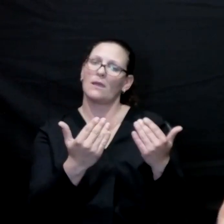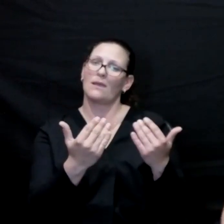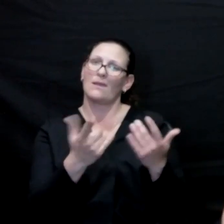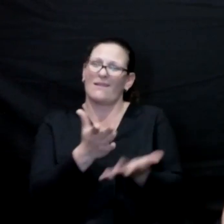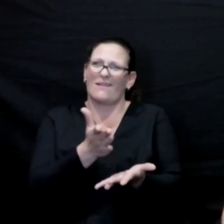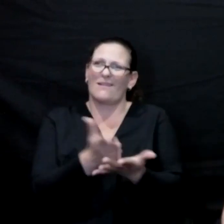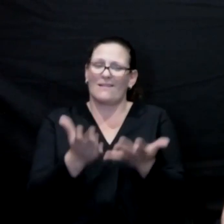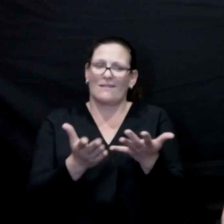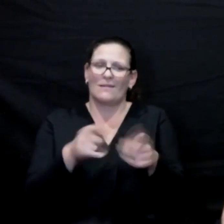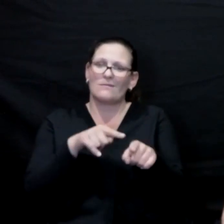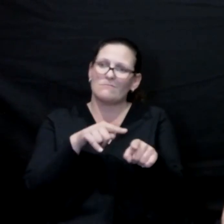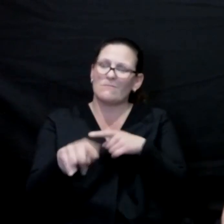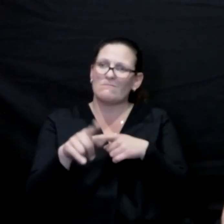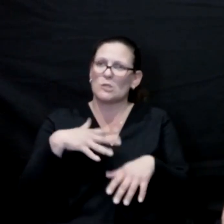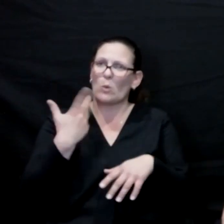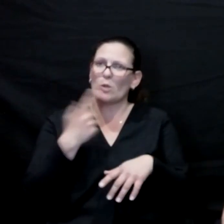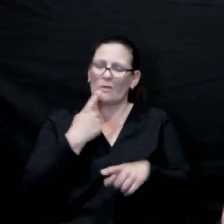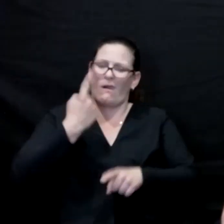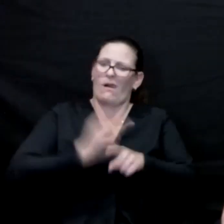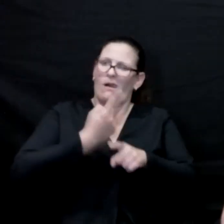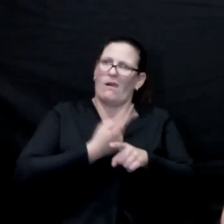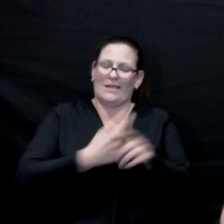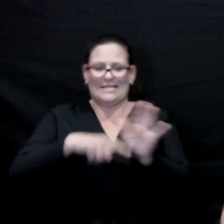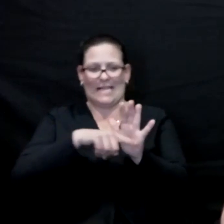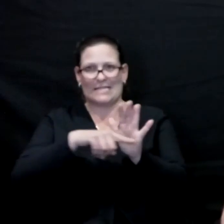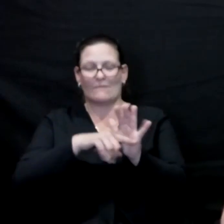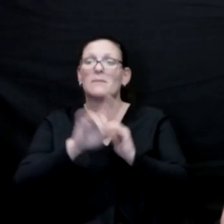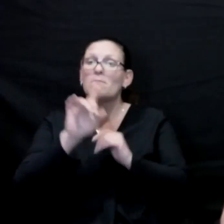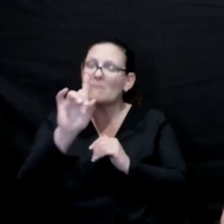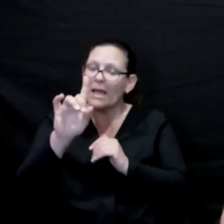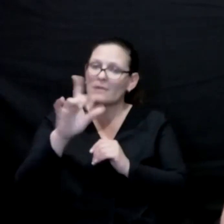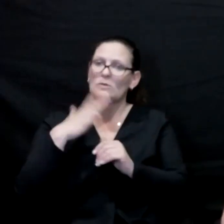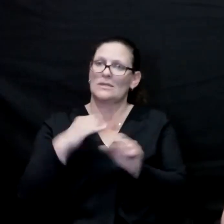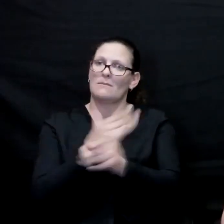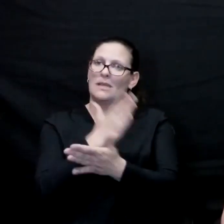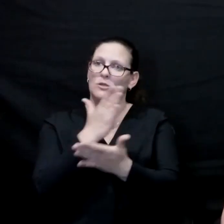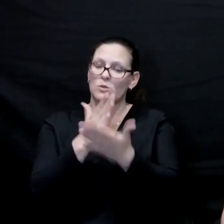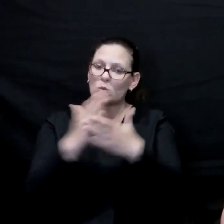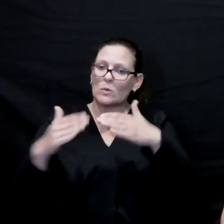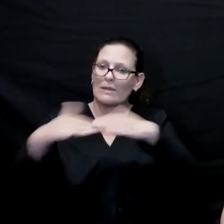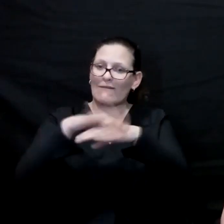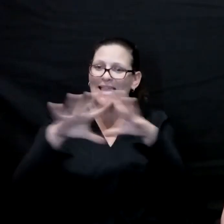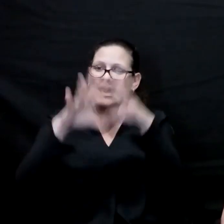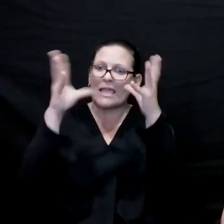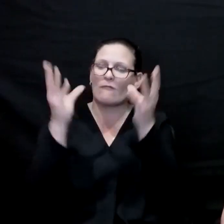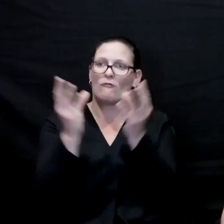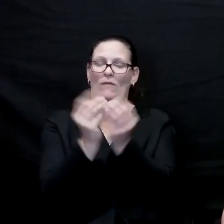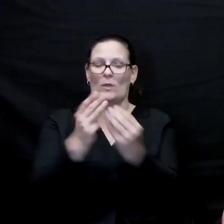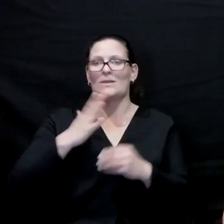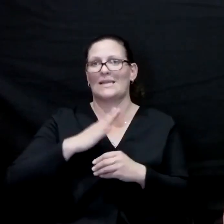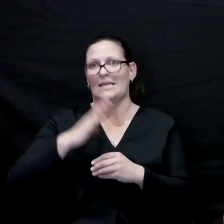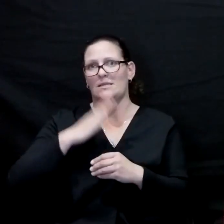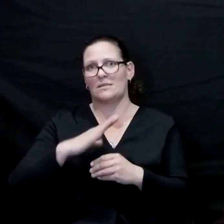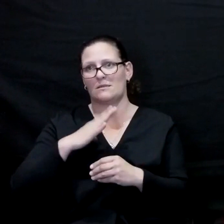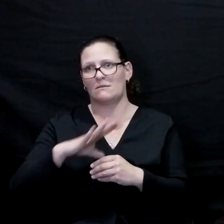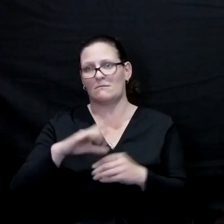that. But if you don't tell them what you need, you're not going to get it. So when you do